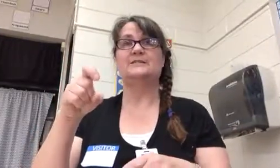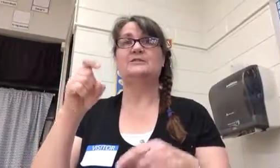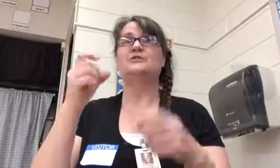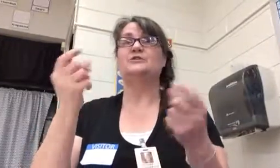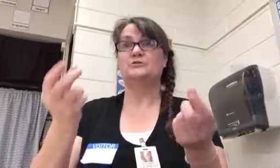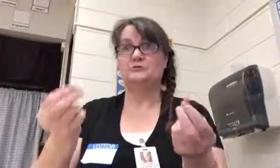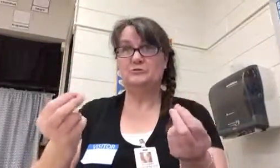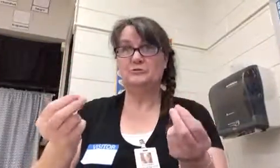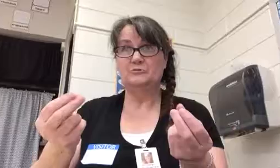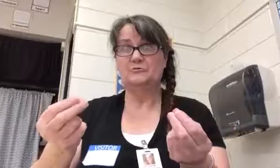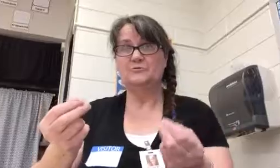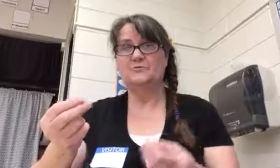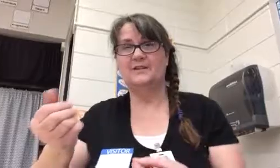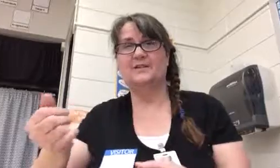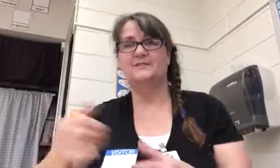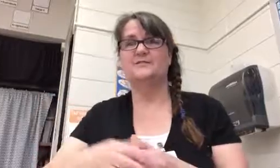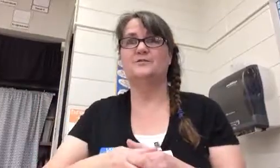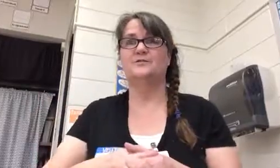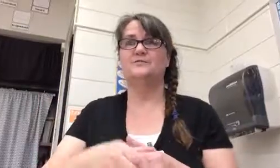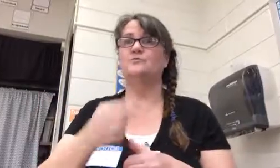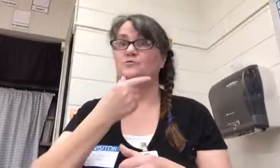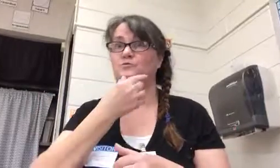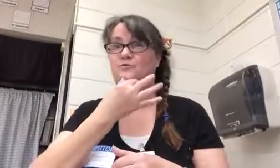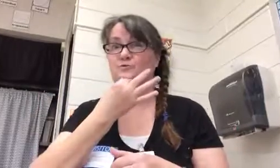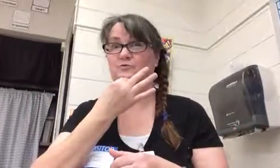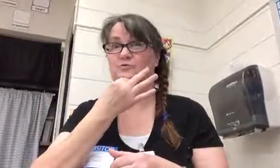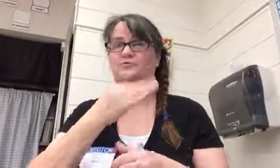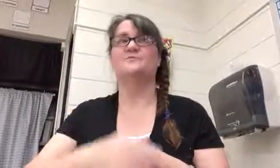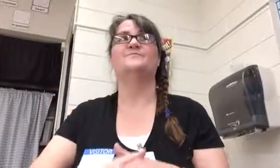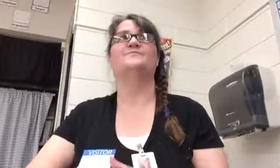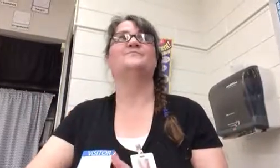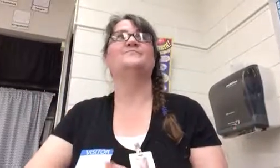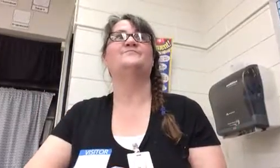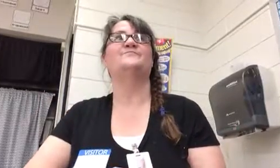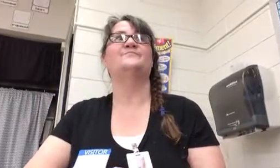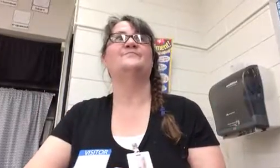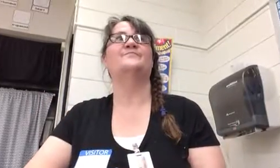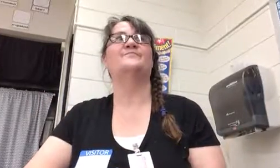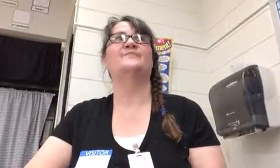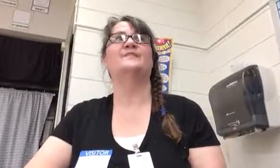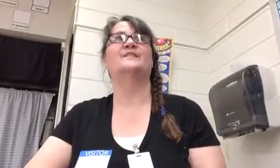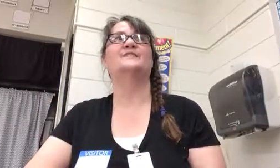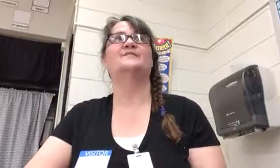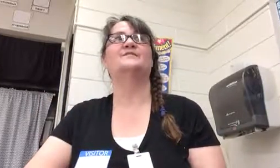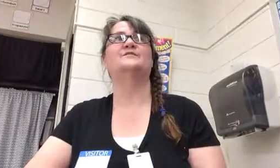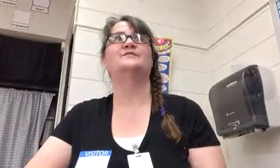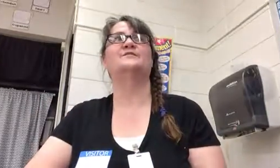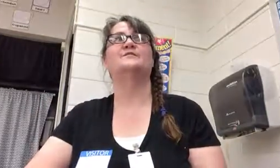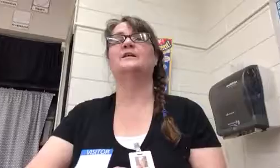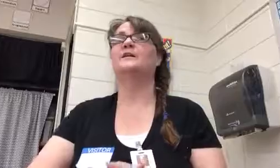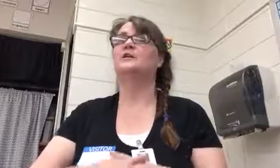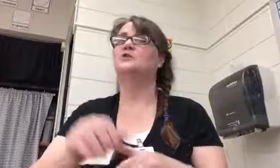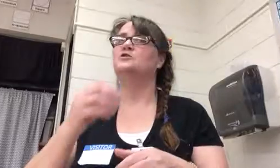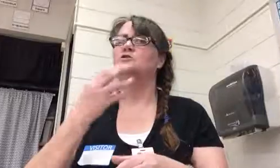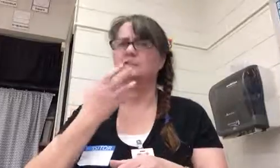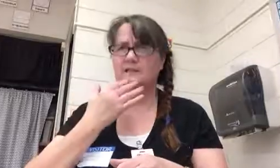in a block. So we are at 86. And let's put